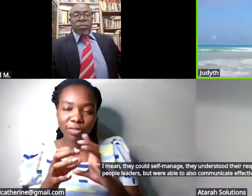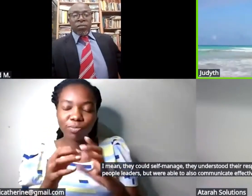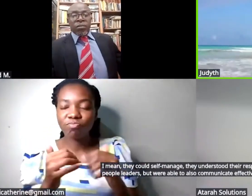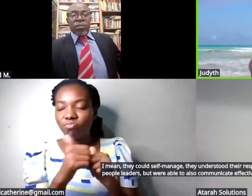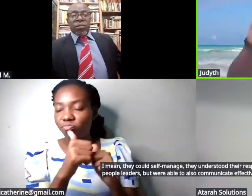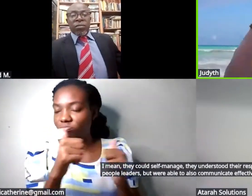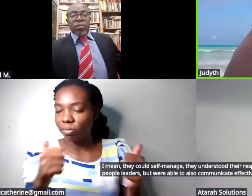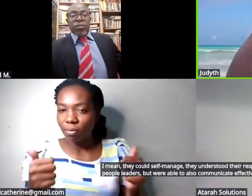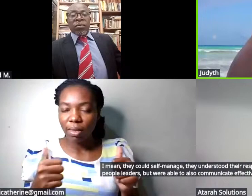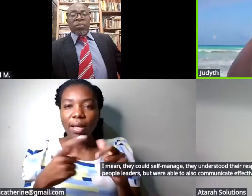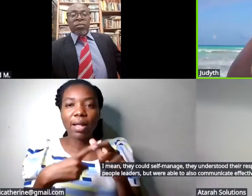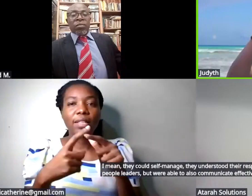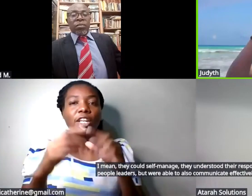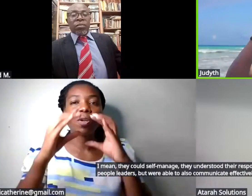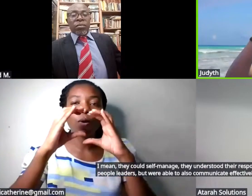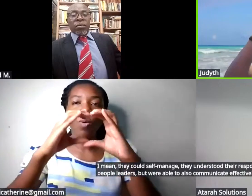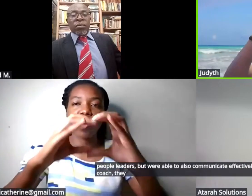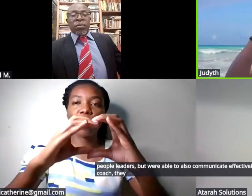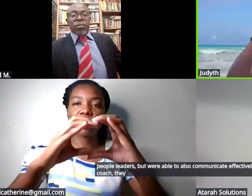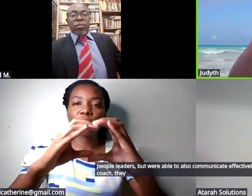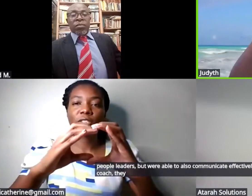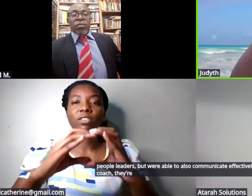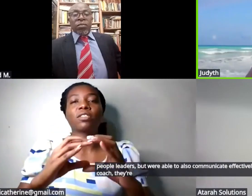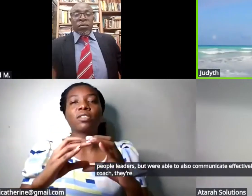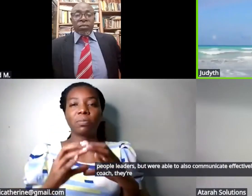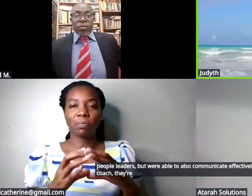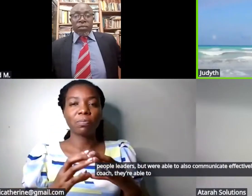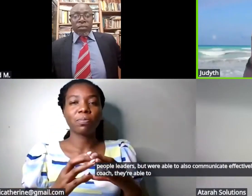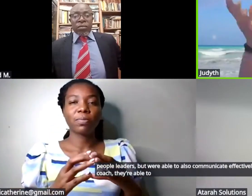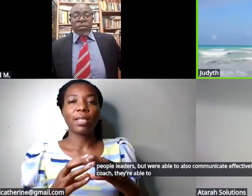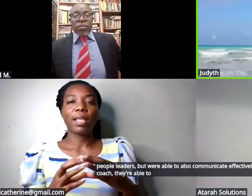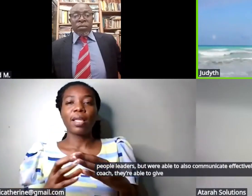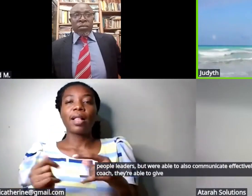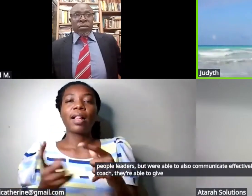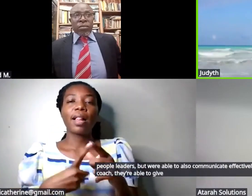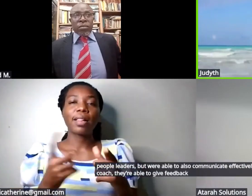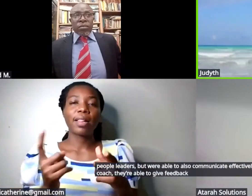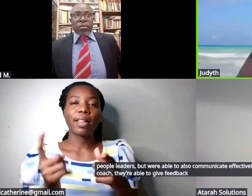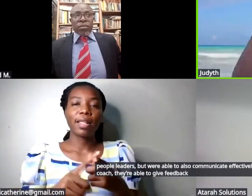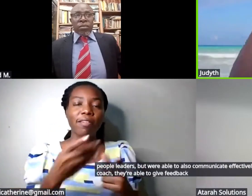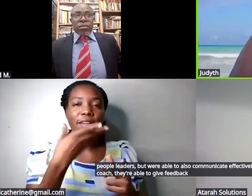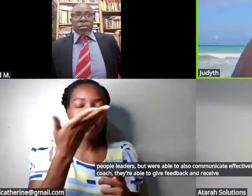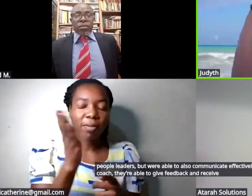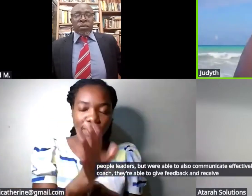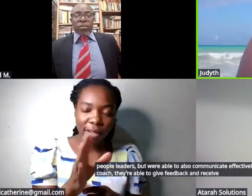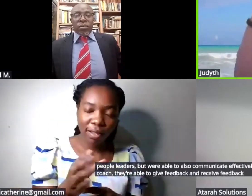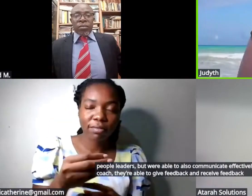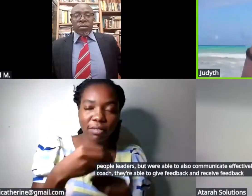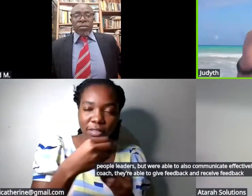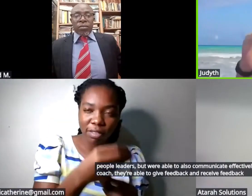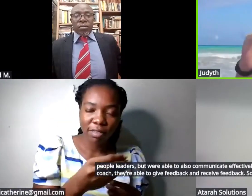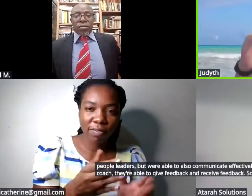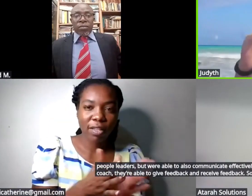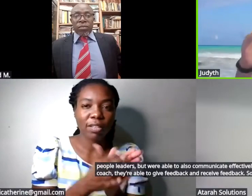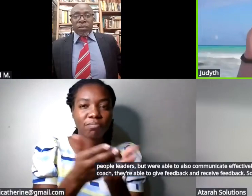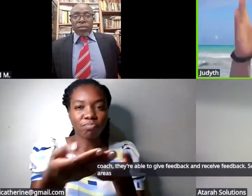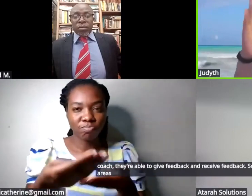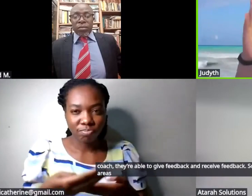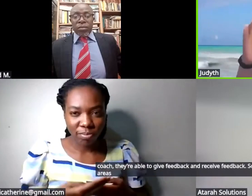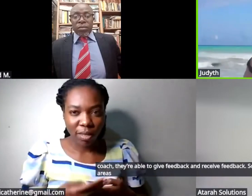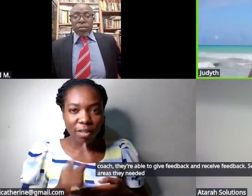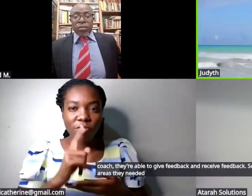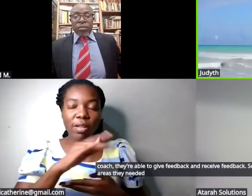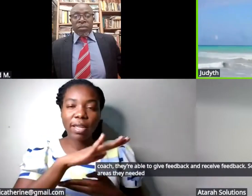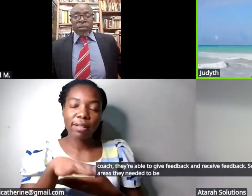able to coach, they're able to give feedback and receive feedback. So there were 5 areas they needed to be good